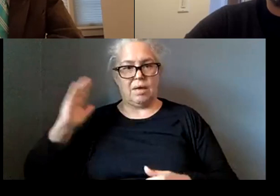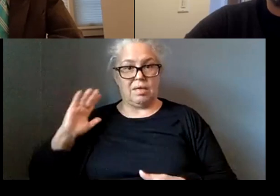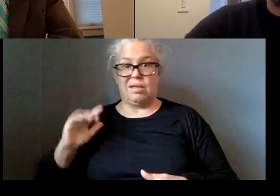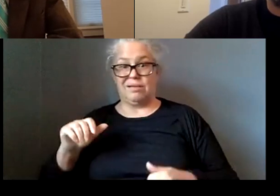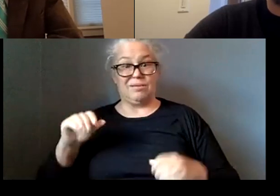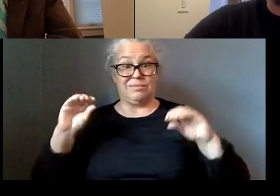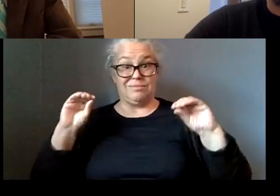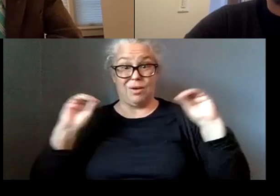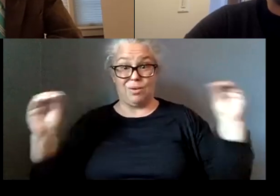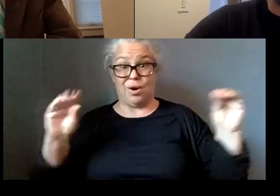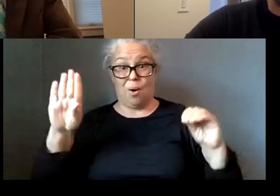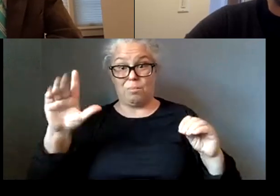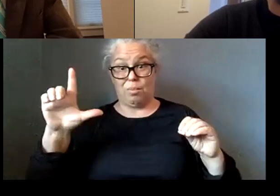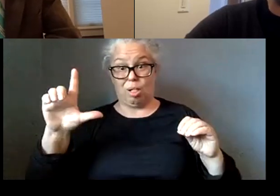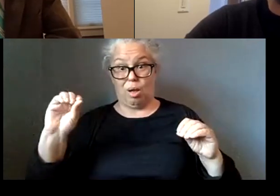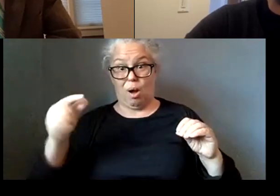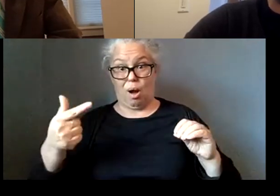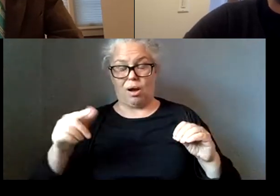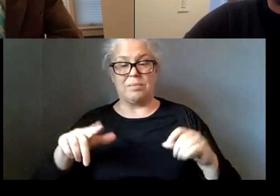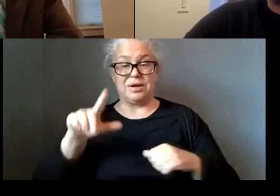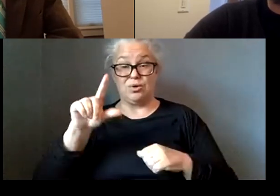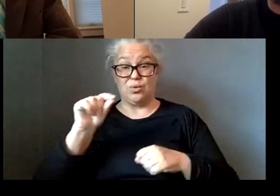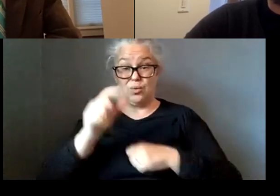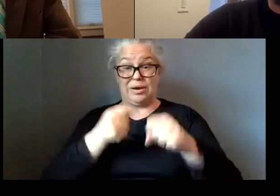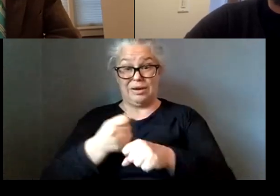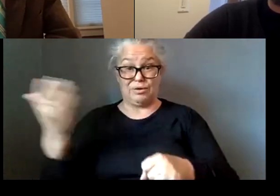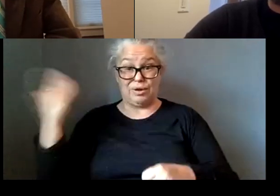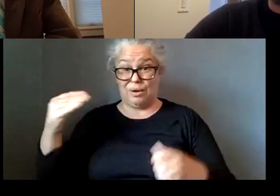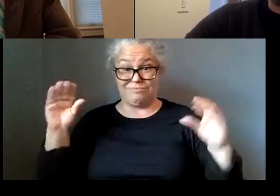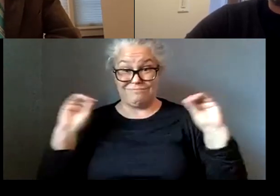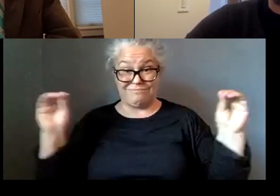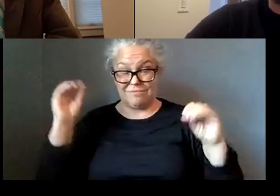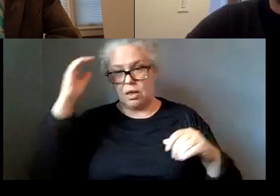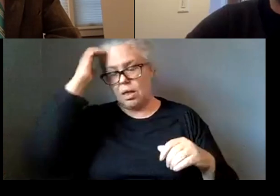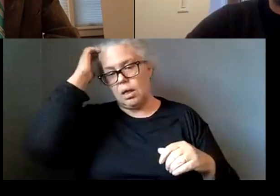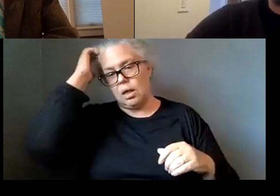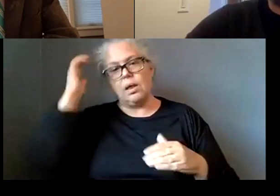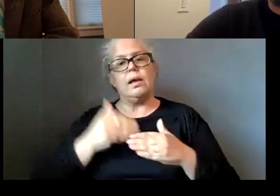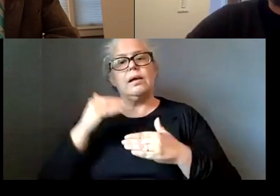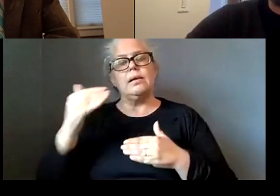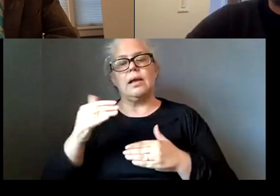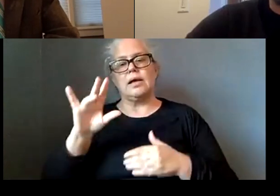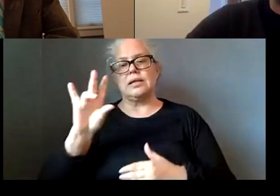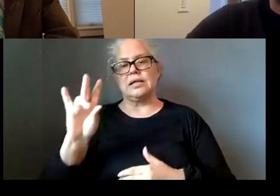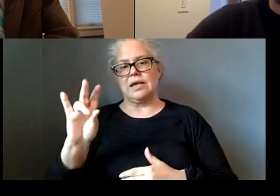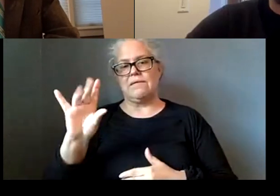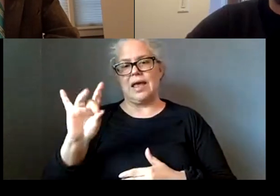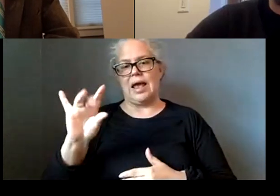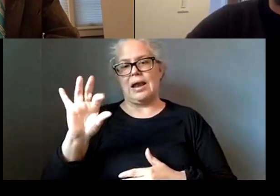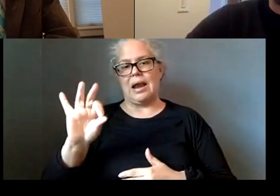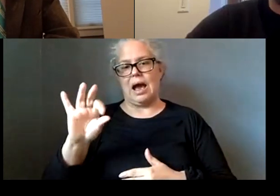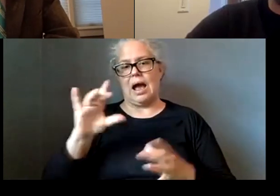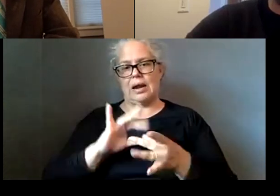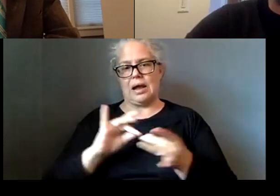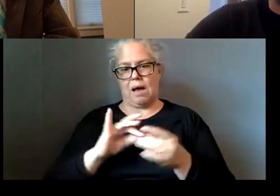blogs. I mean, we're going back 20 years. Right. The next 7, 8, 9 comments in